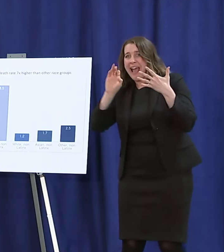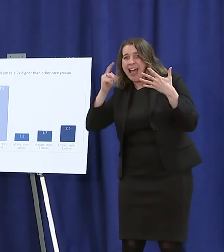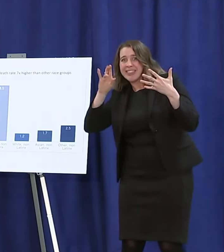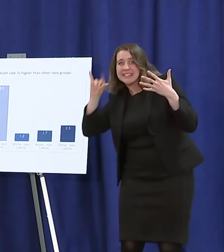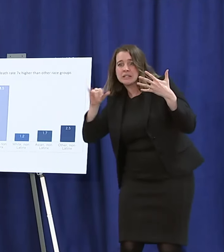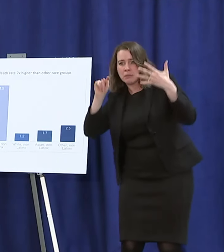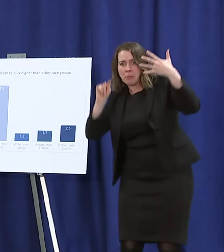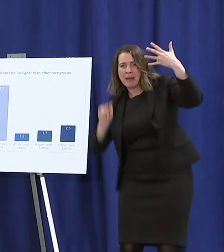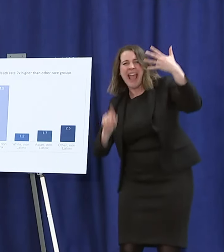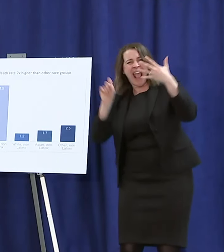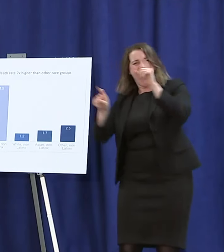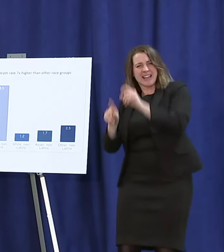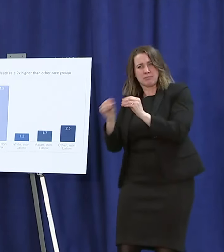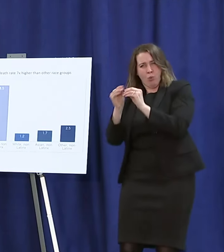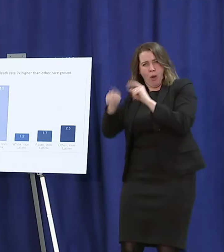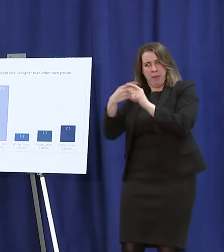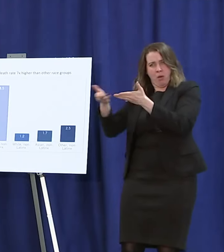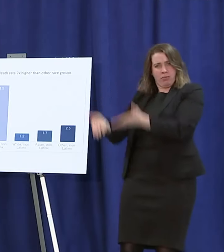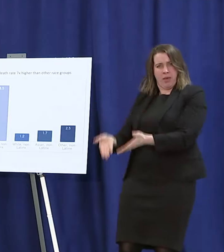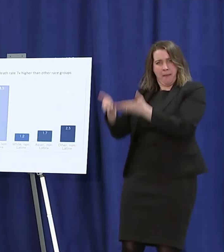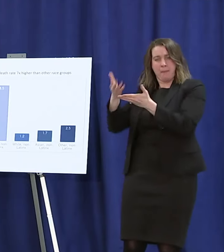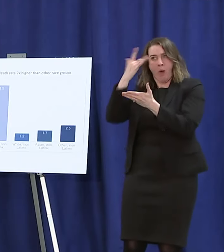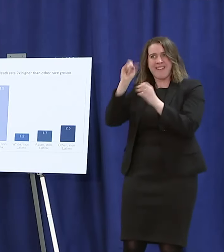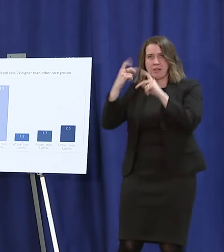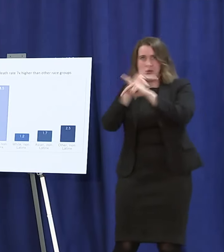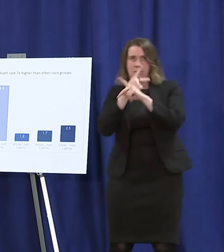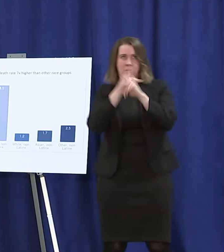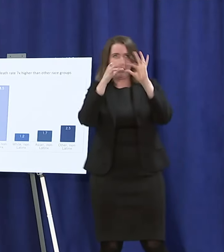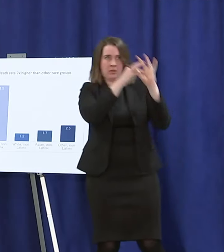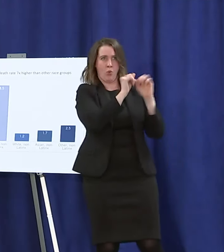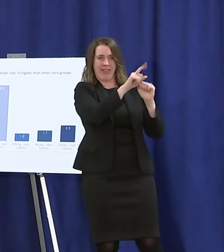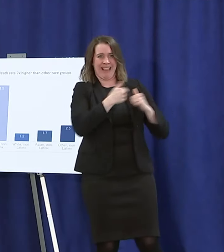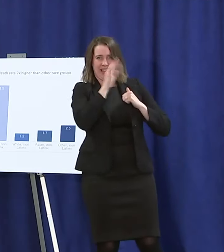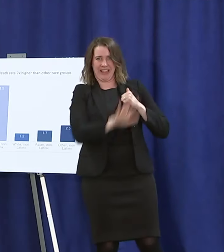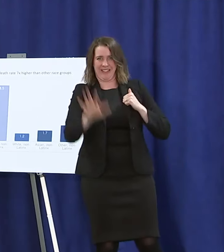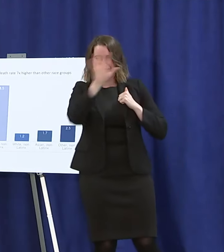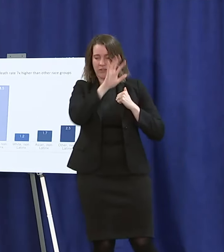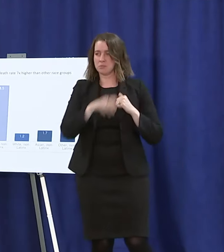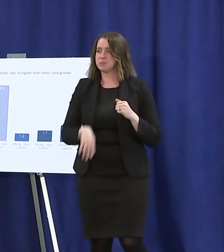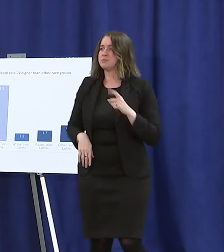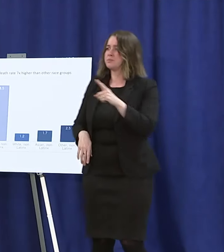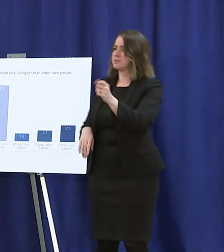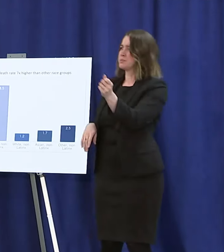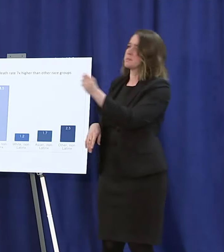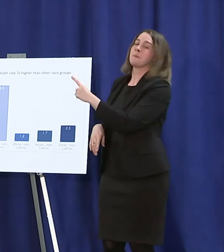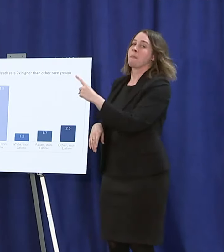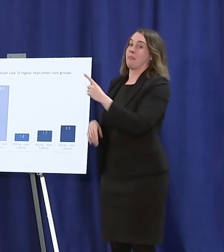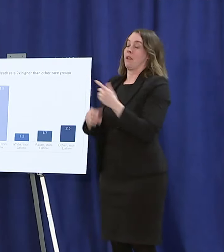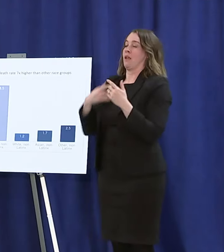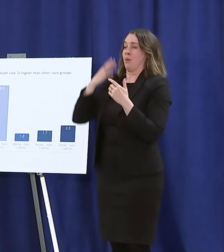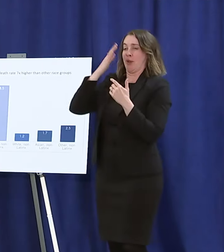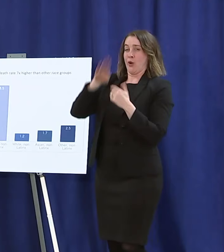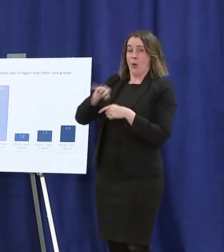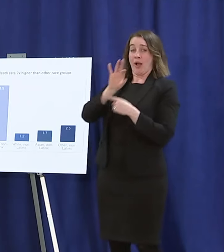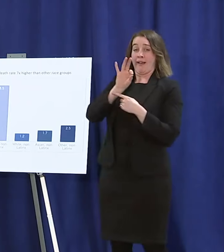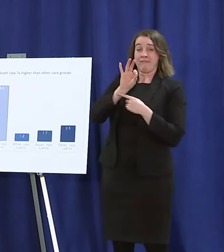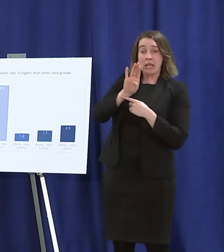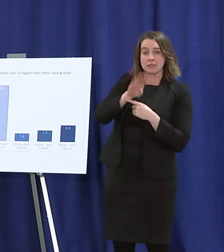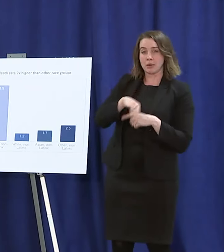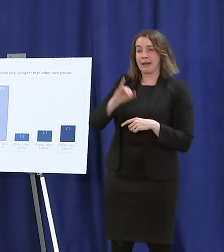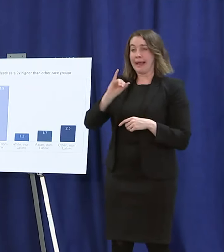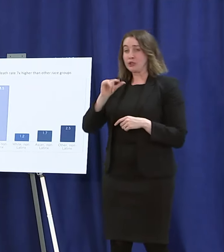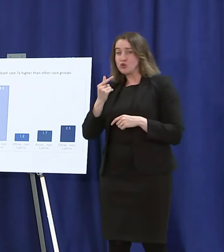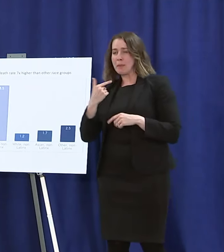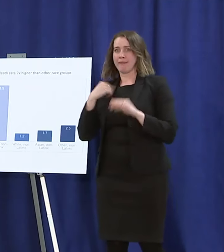Mayor, got to bring up a question about a haircut this weekend. On social media, there's a lot of pictures going around, including a picture